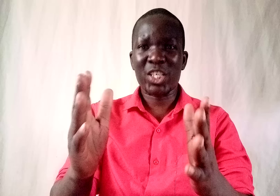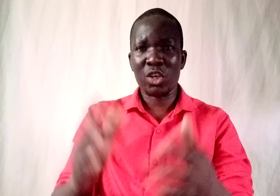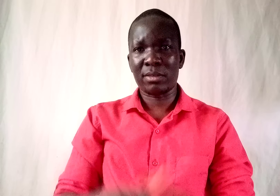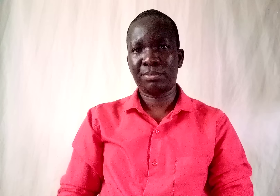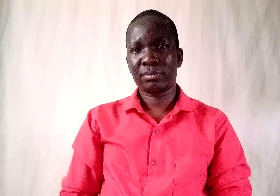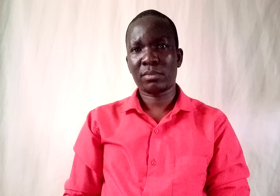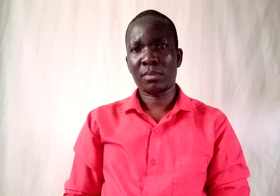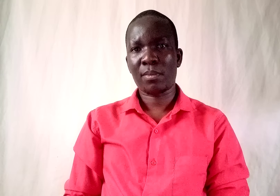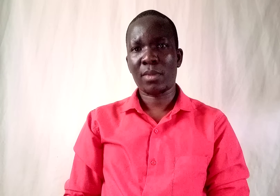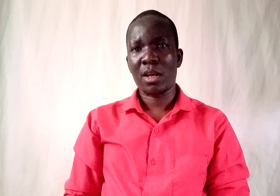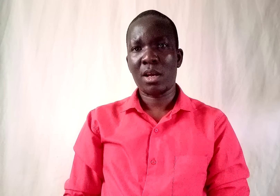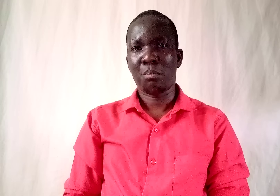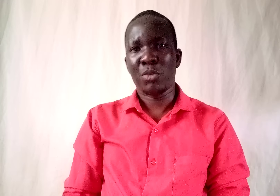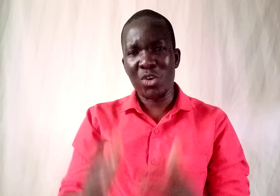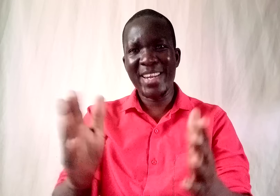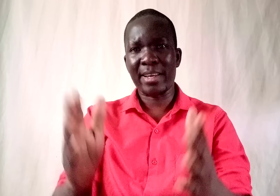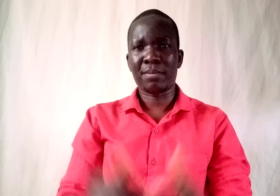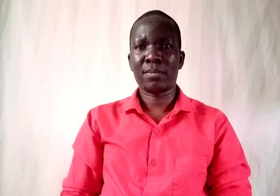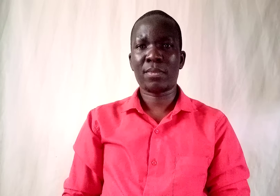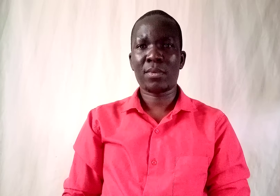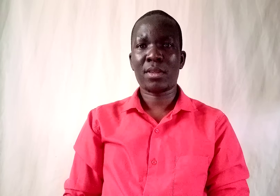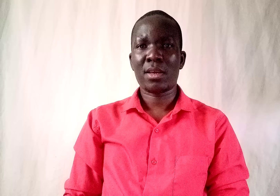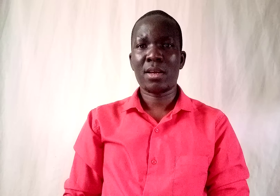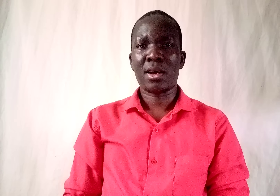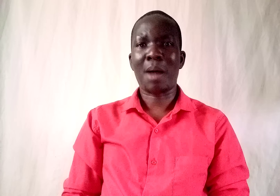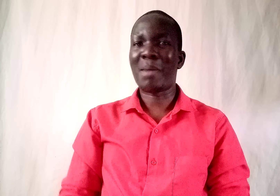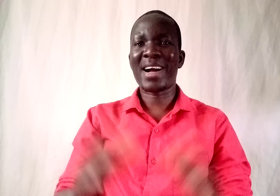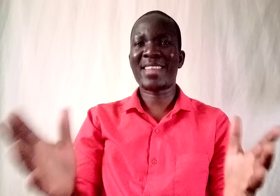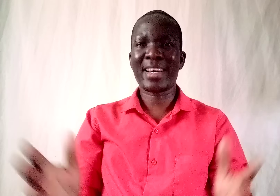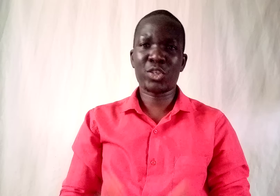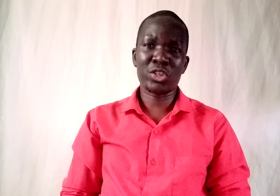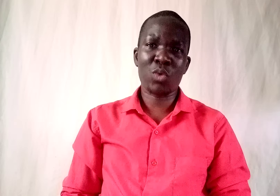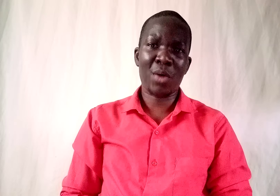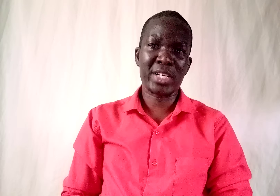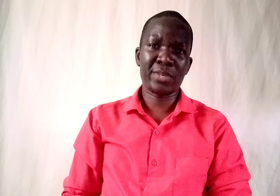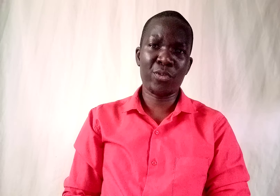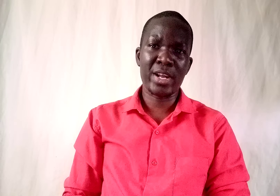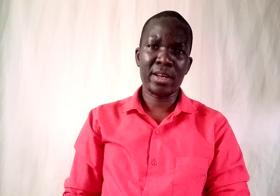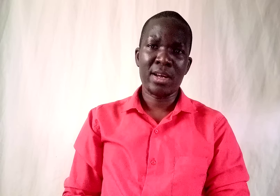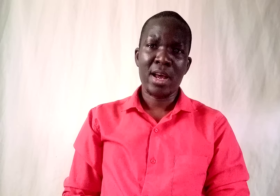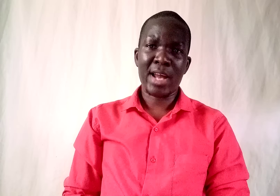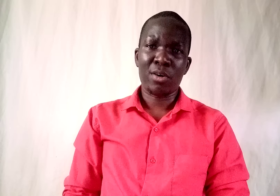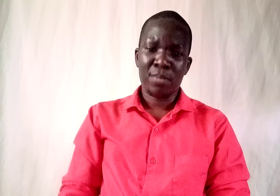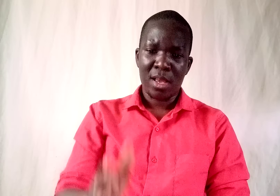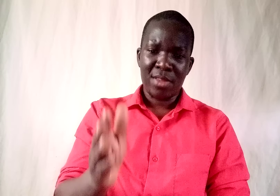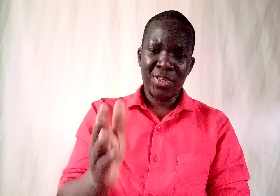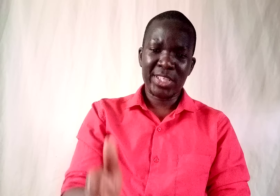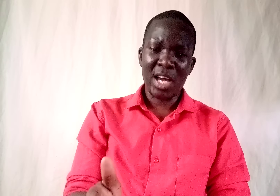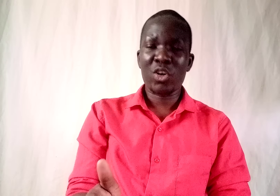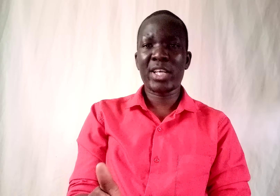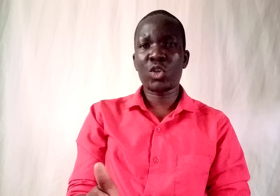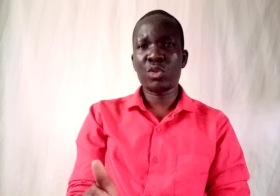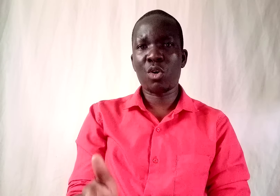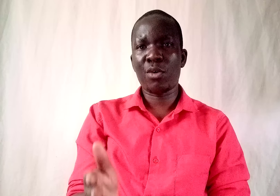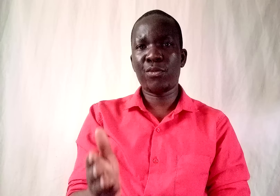protection, building, among other reasons why we take food. Now, this is a collection of